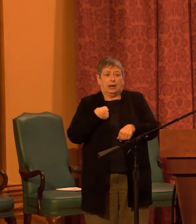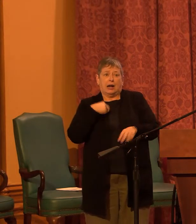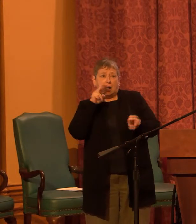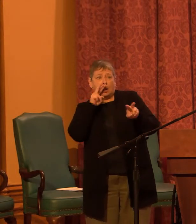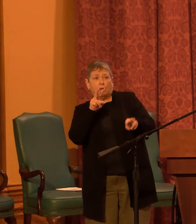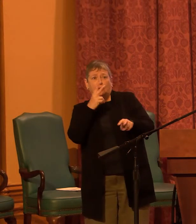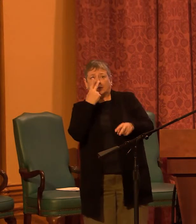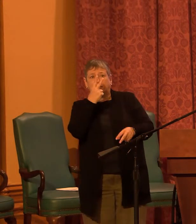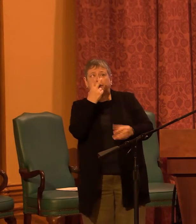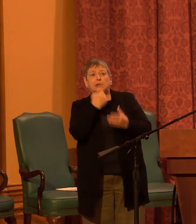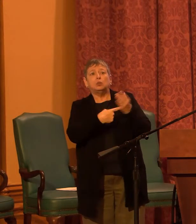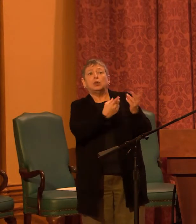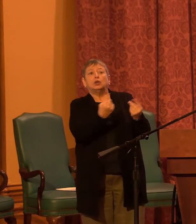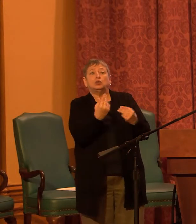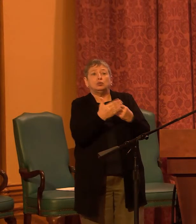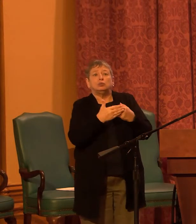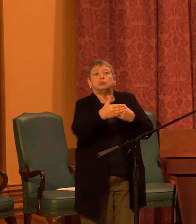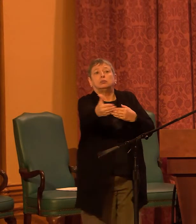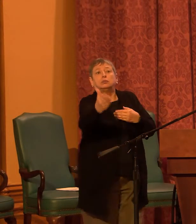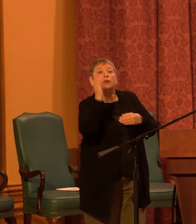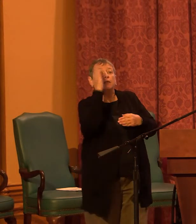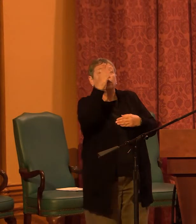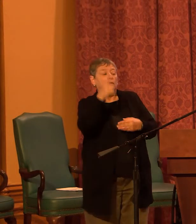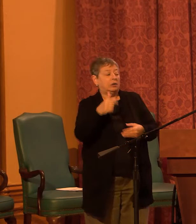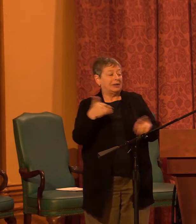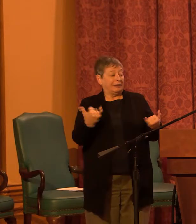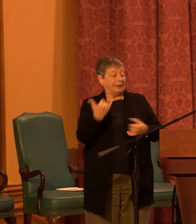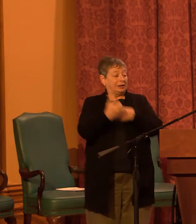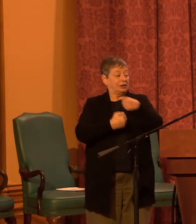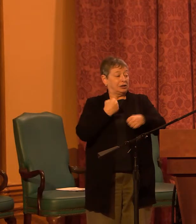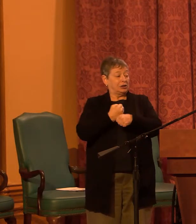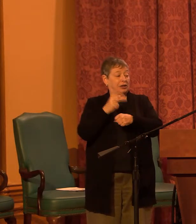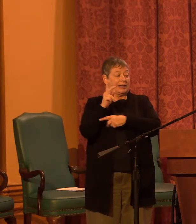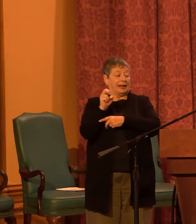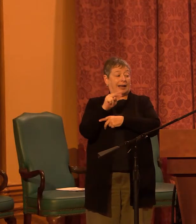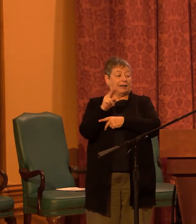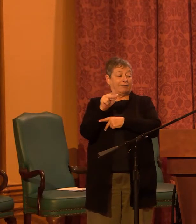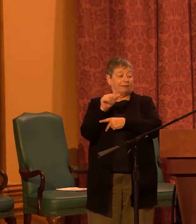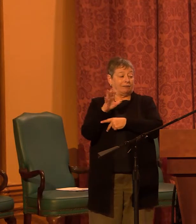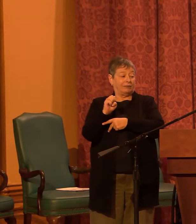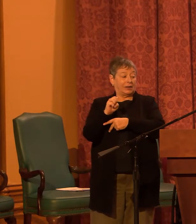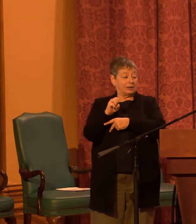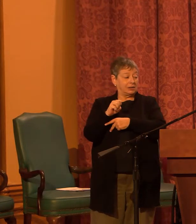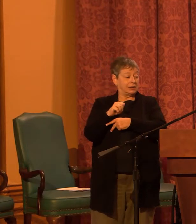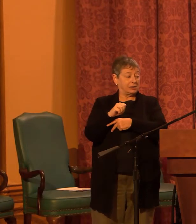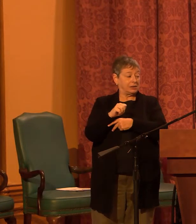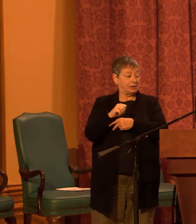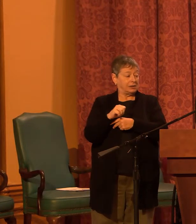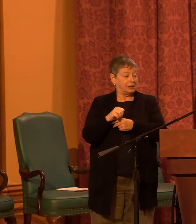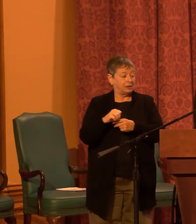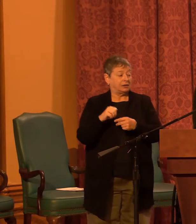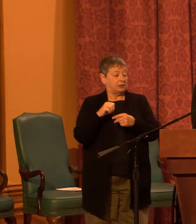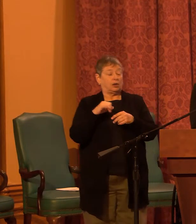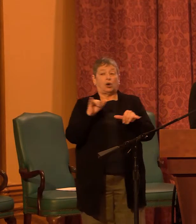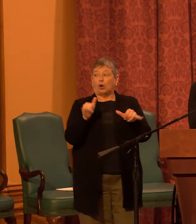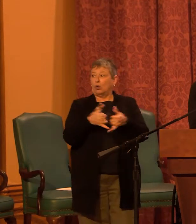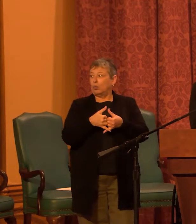do to change the world moving forward. Ladies and gentlemen, this year's Ken Vance Memorial Award recipient, Mark Raymond, Jr.